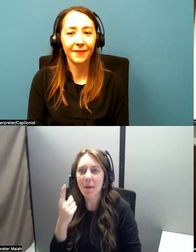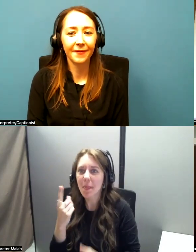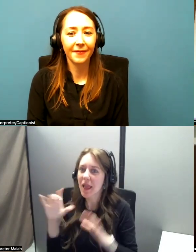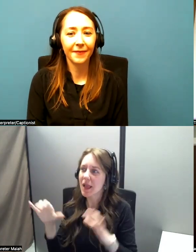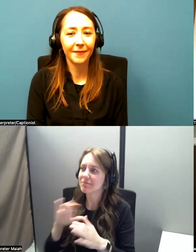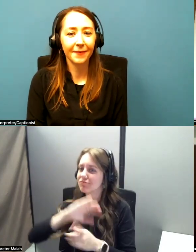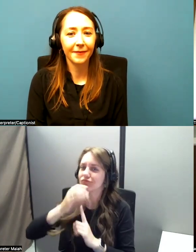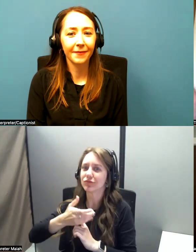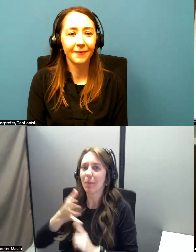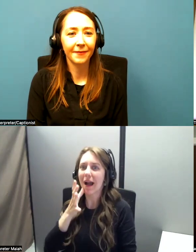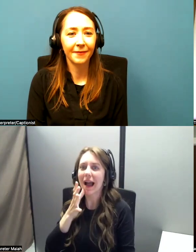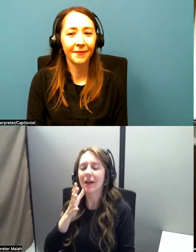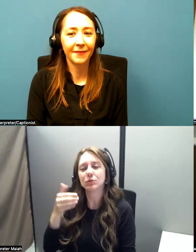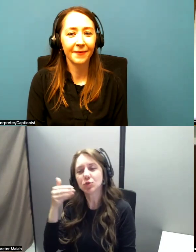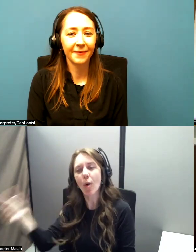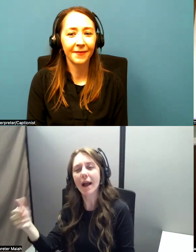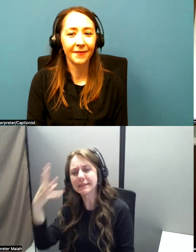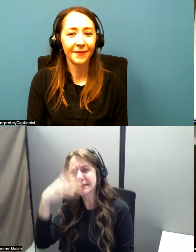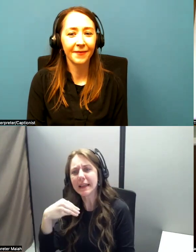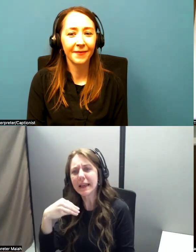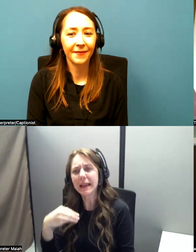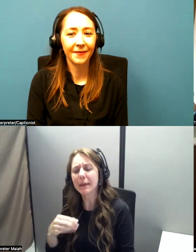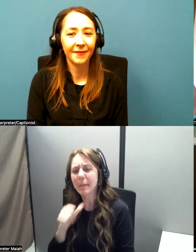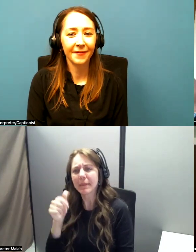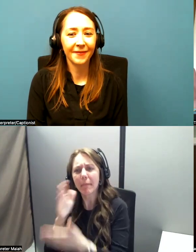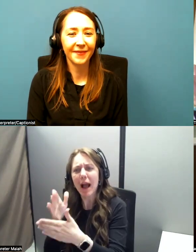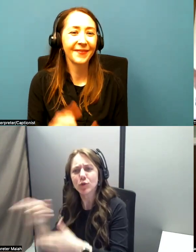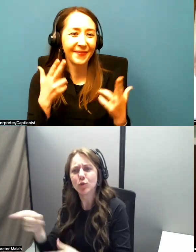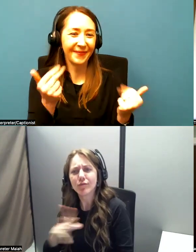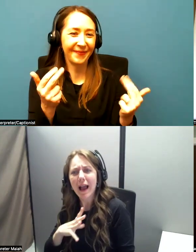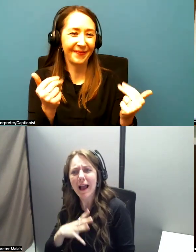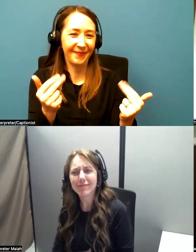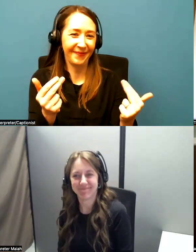go ahead, sleep. I'll not bother you.